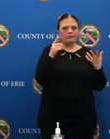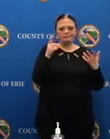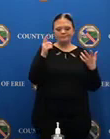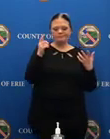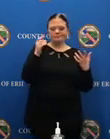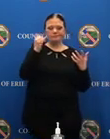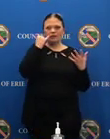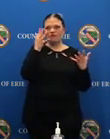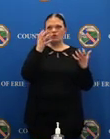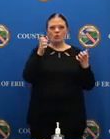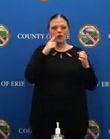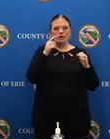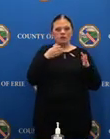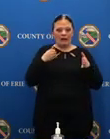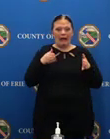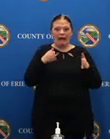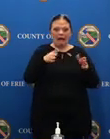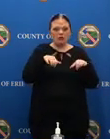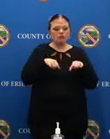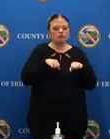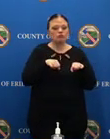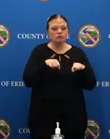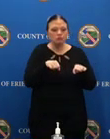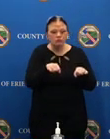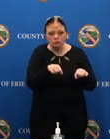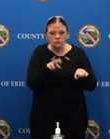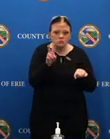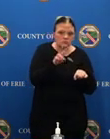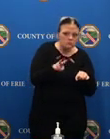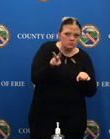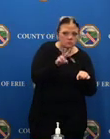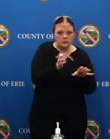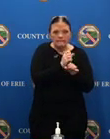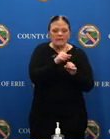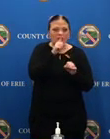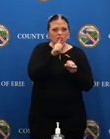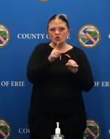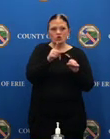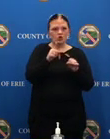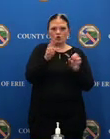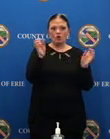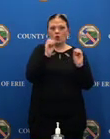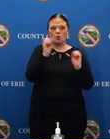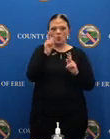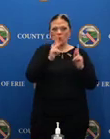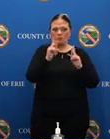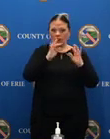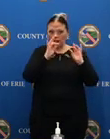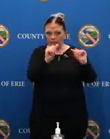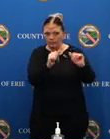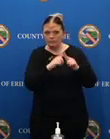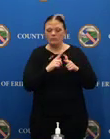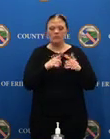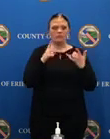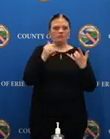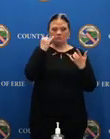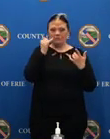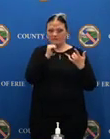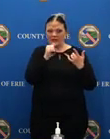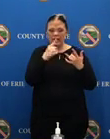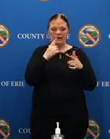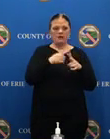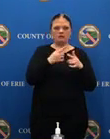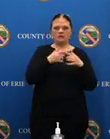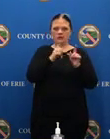go into an aisle in the grocery store, you want to make sure that it's clear or relatively clear, and try to keep your distance as much